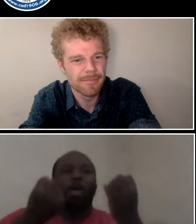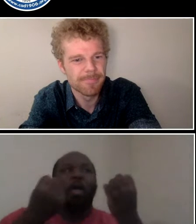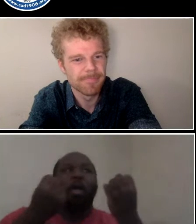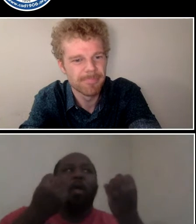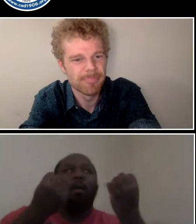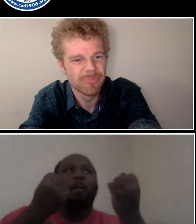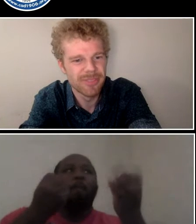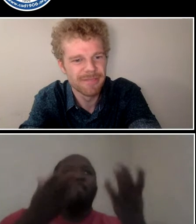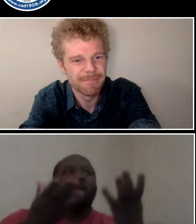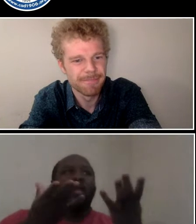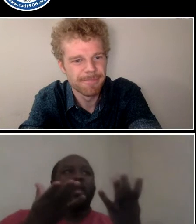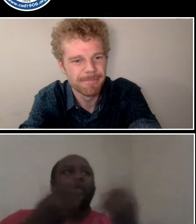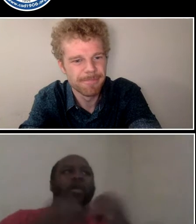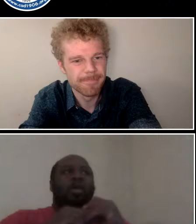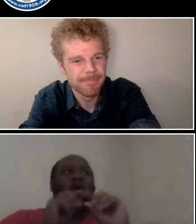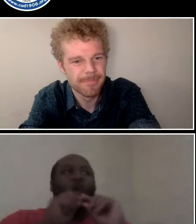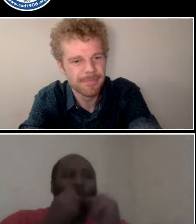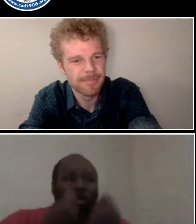this?